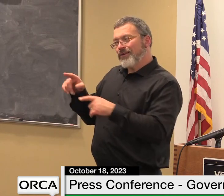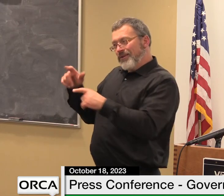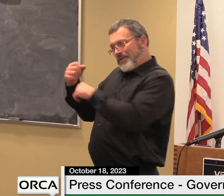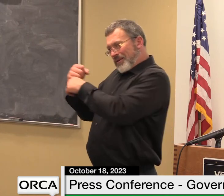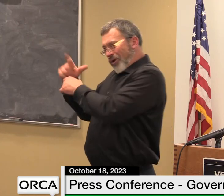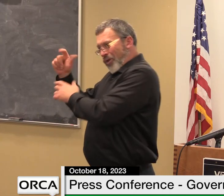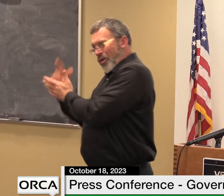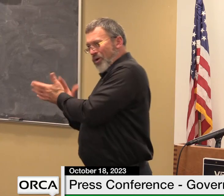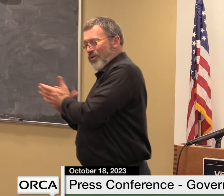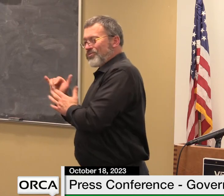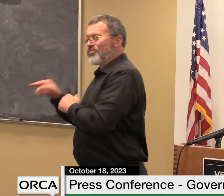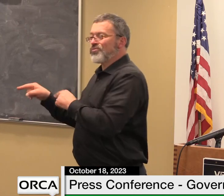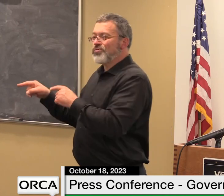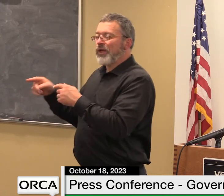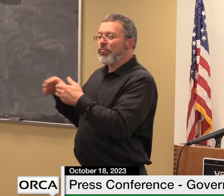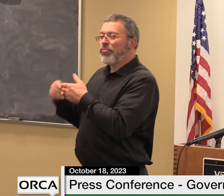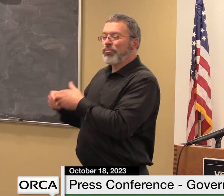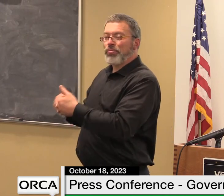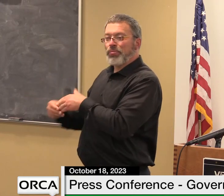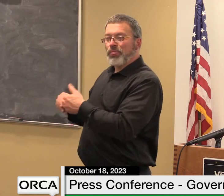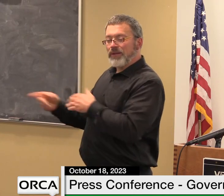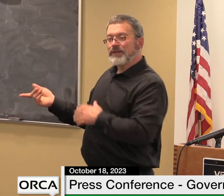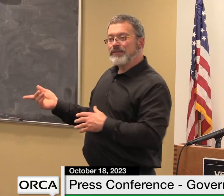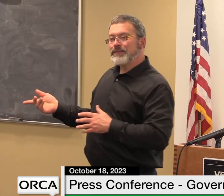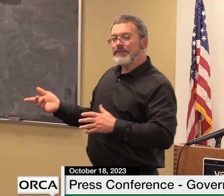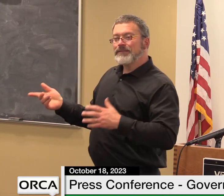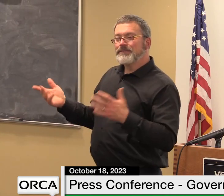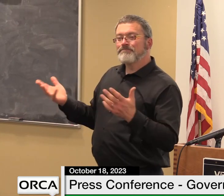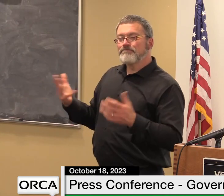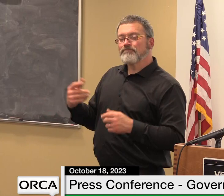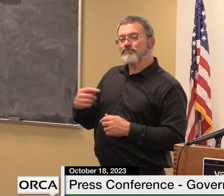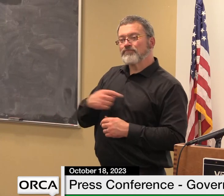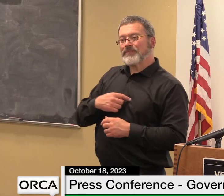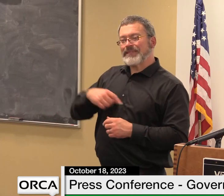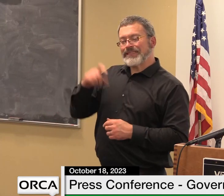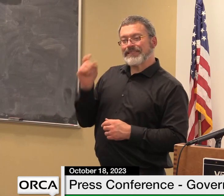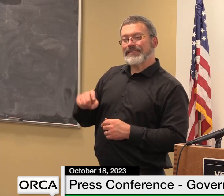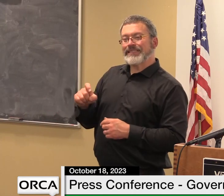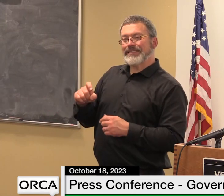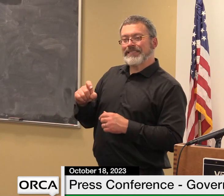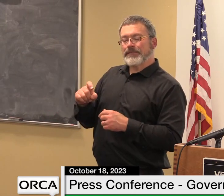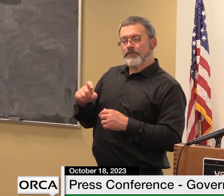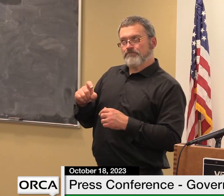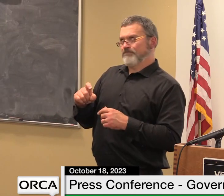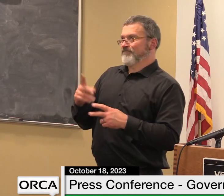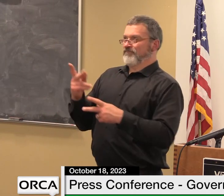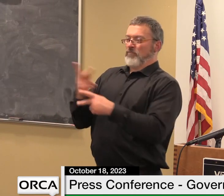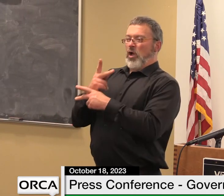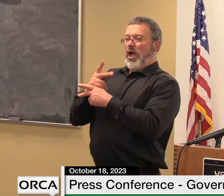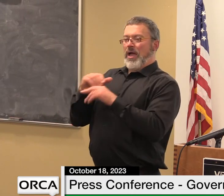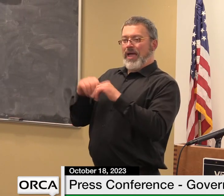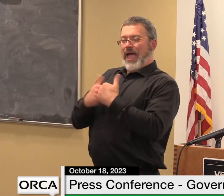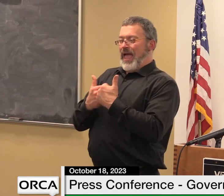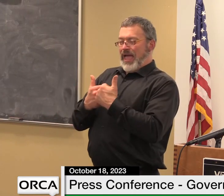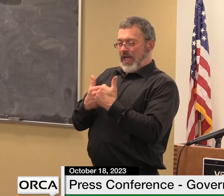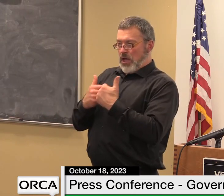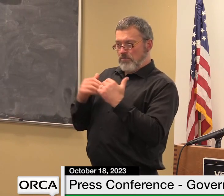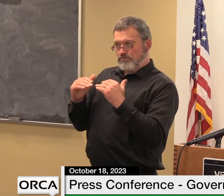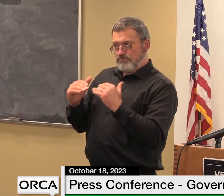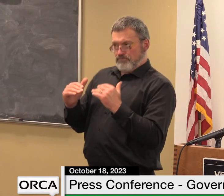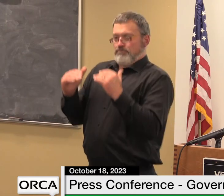So we just need to come to some conclusion here, and I do believe that people need to be